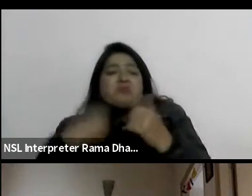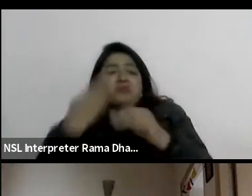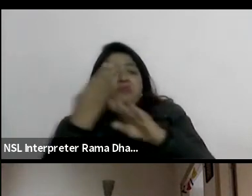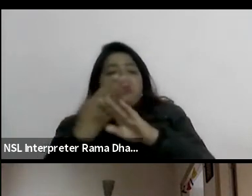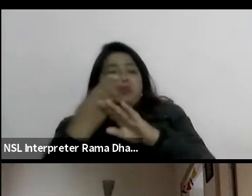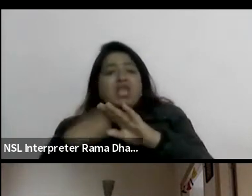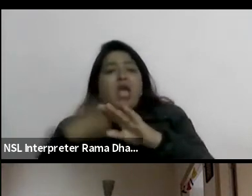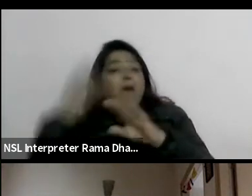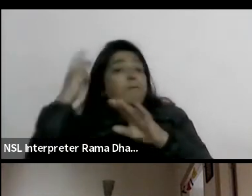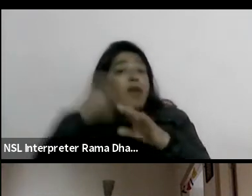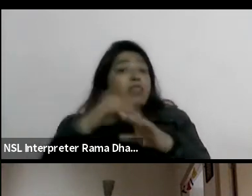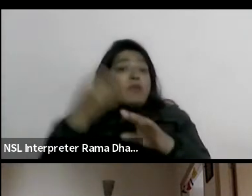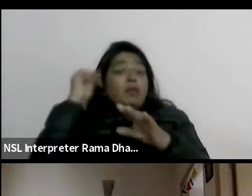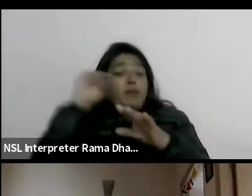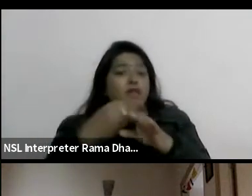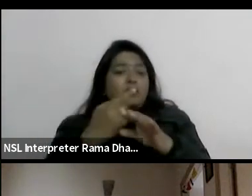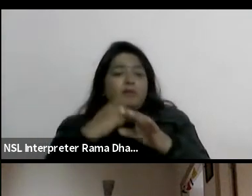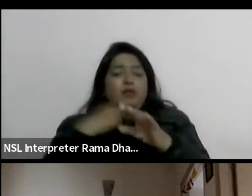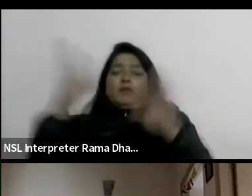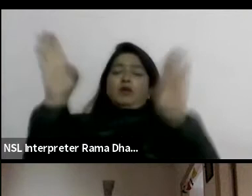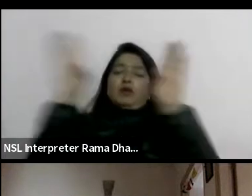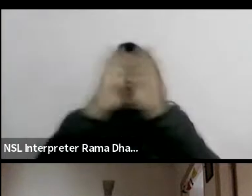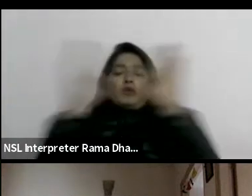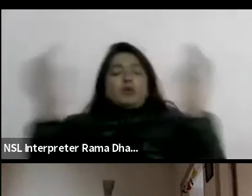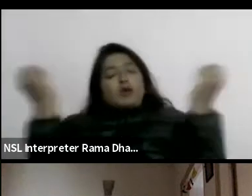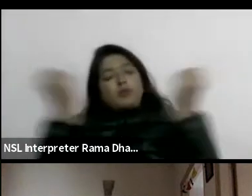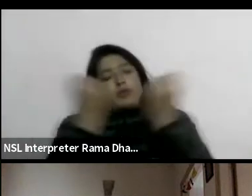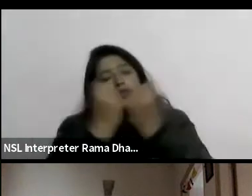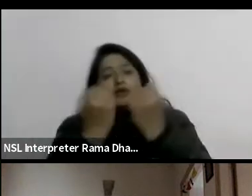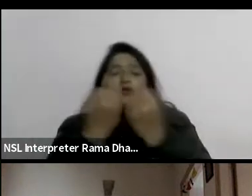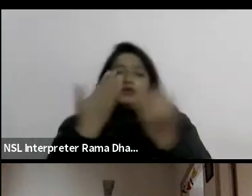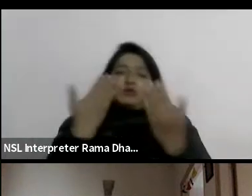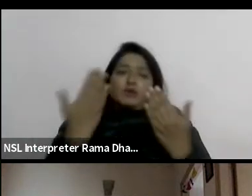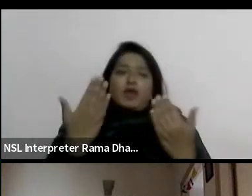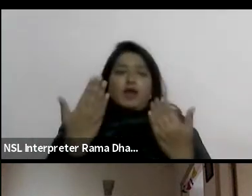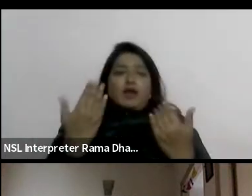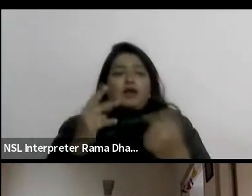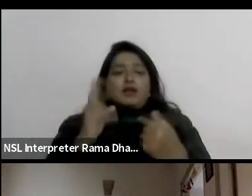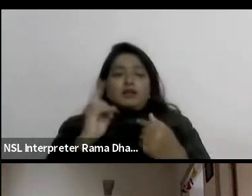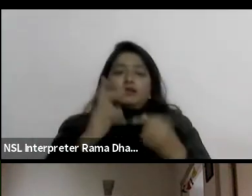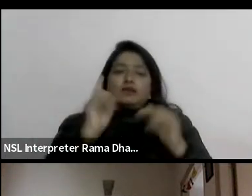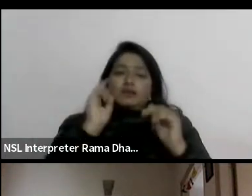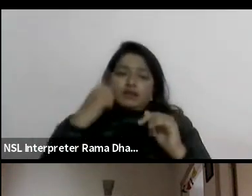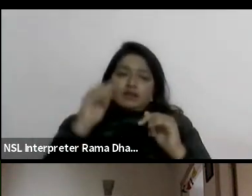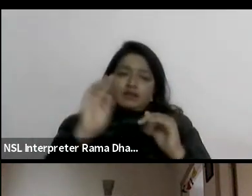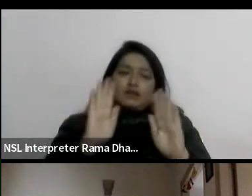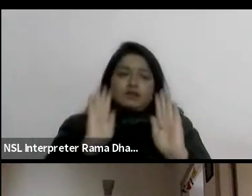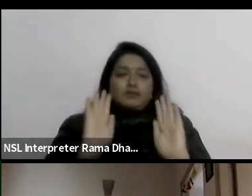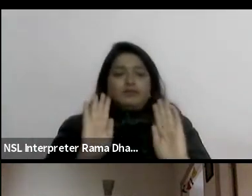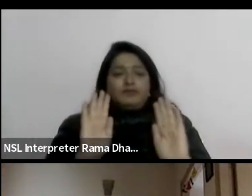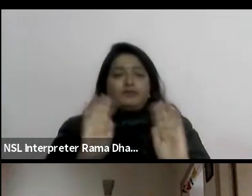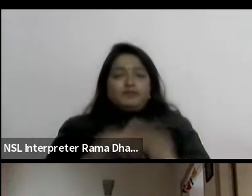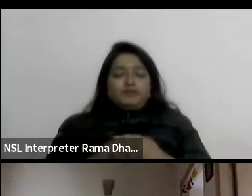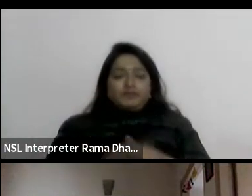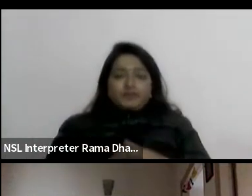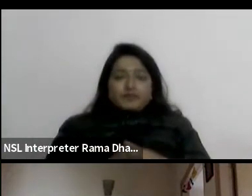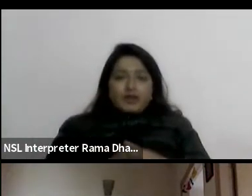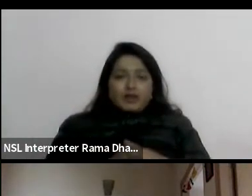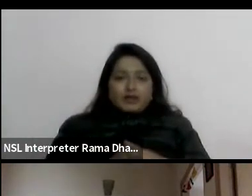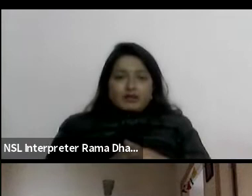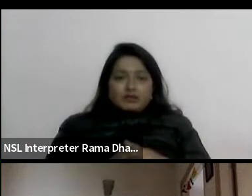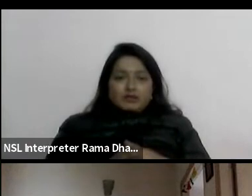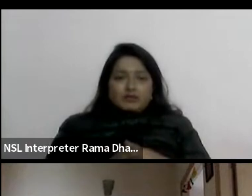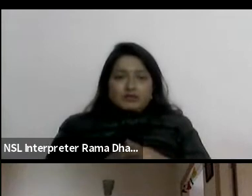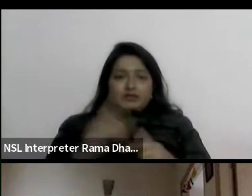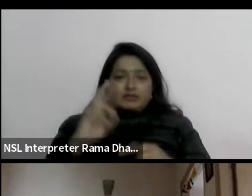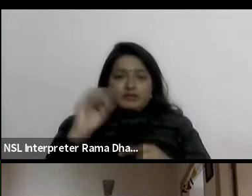I think that needs to stop. I'd stop there. Yeah. Thank you. Thank you, Radhika, and then